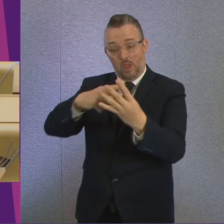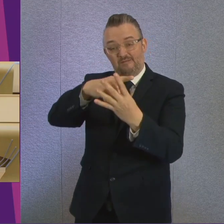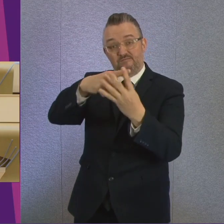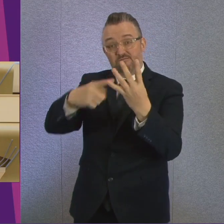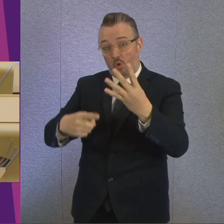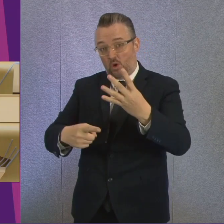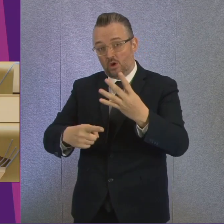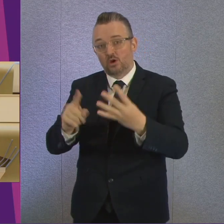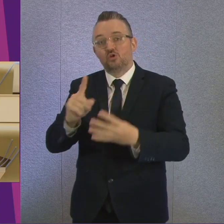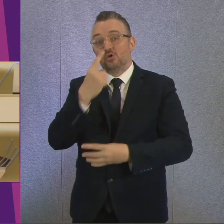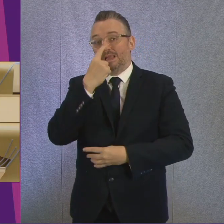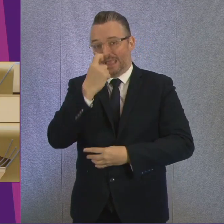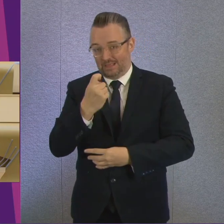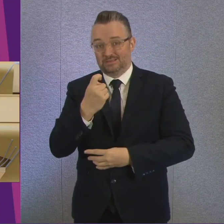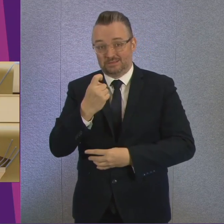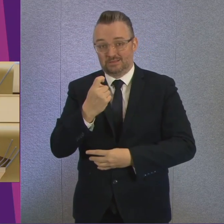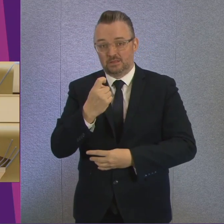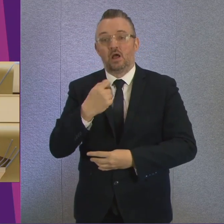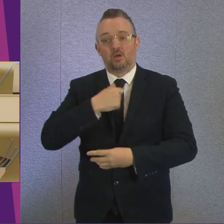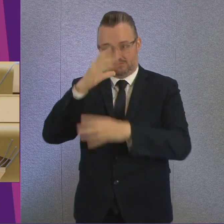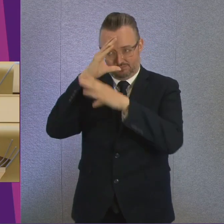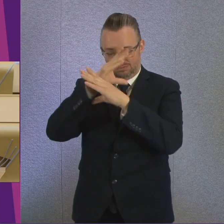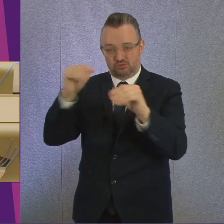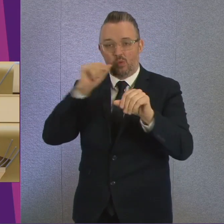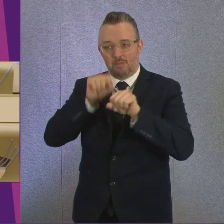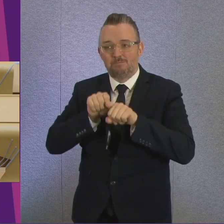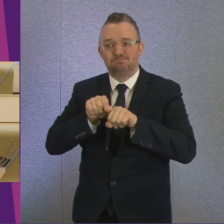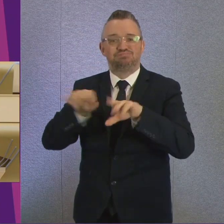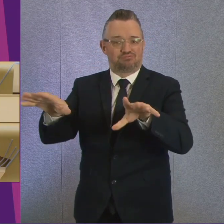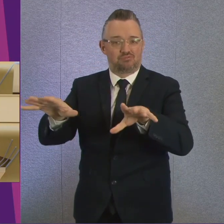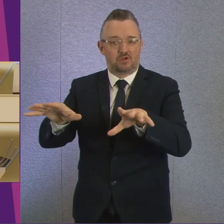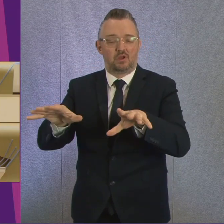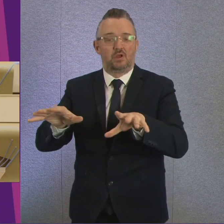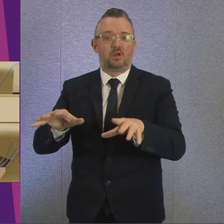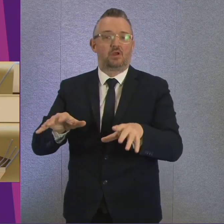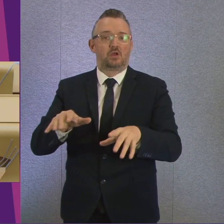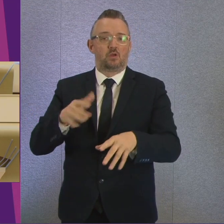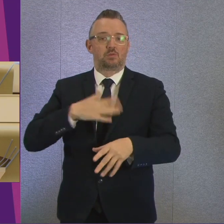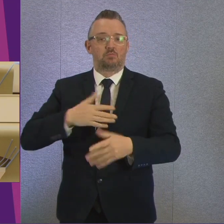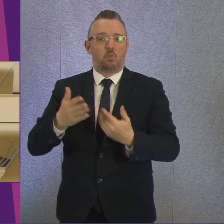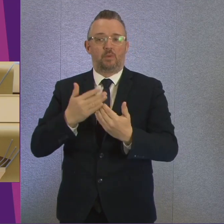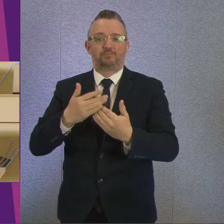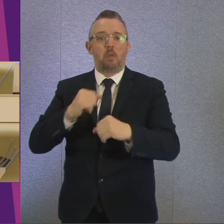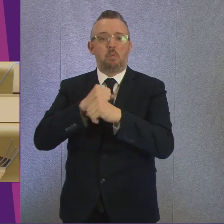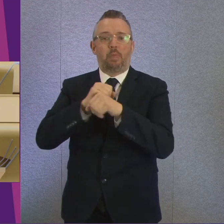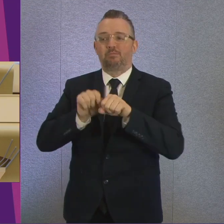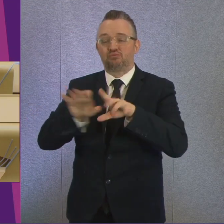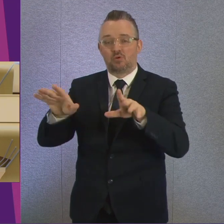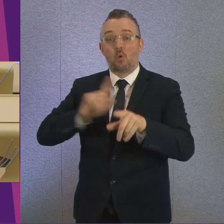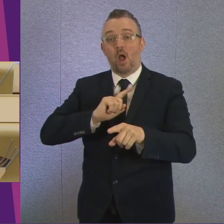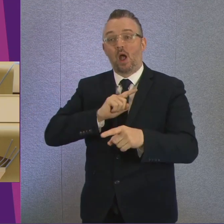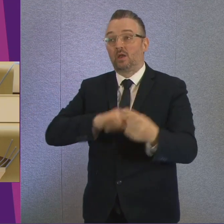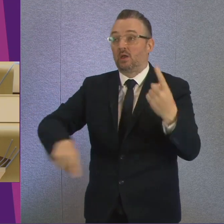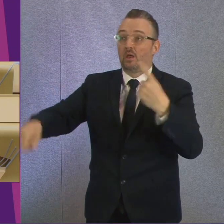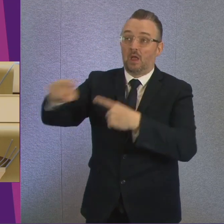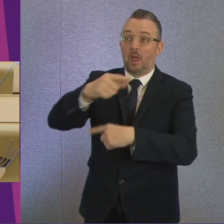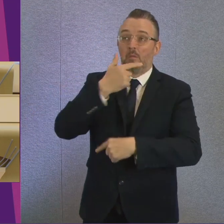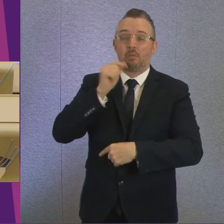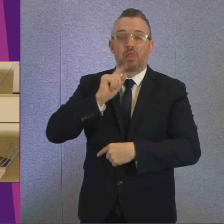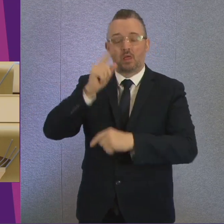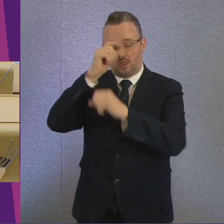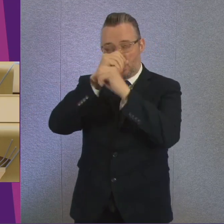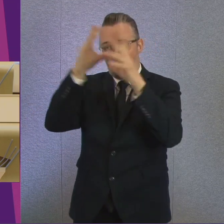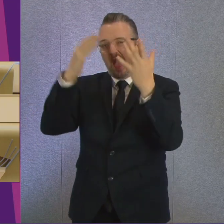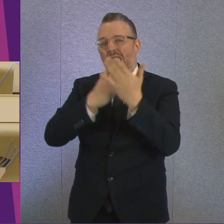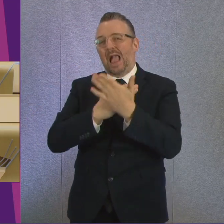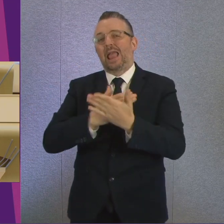exemptions, and we will look again at whether or not we need to make those more public so that people are clear that certainly end of